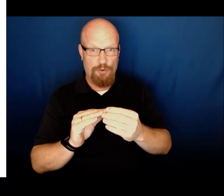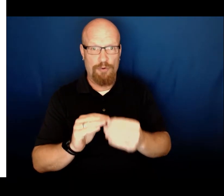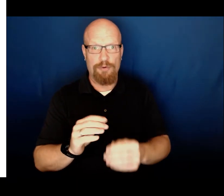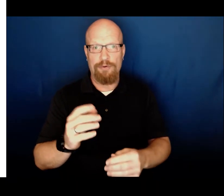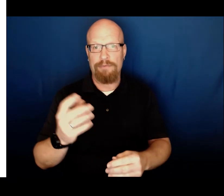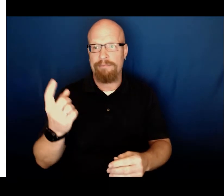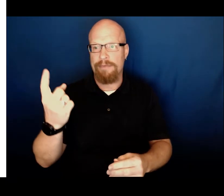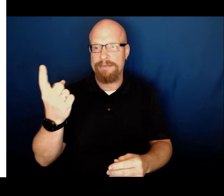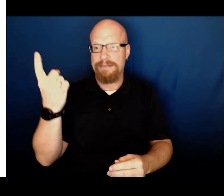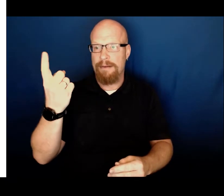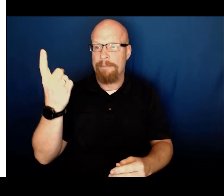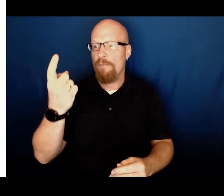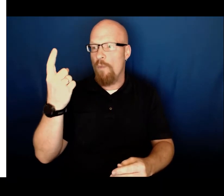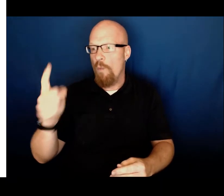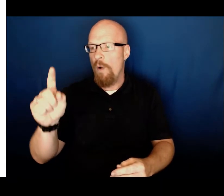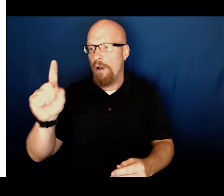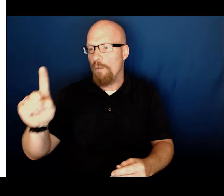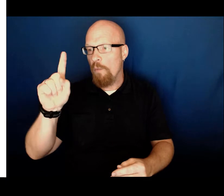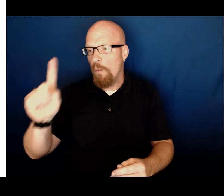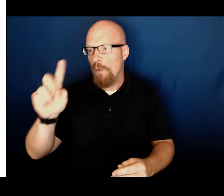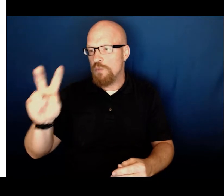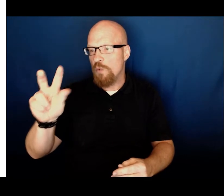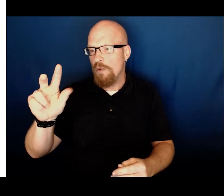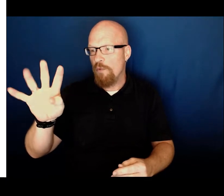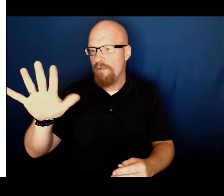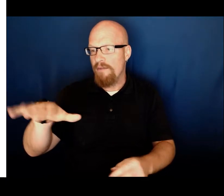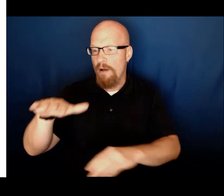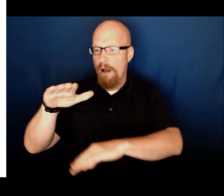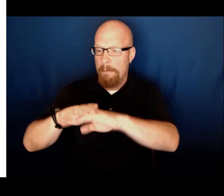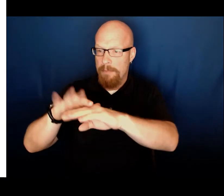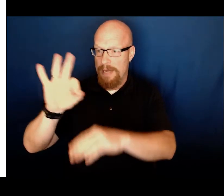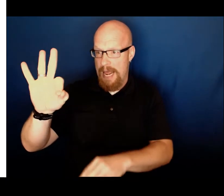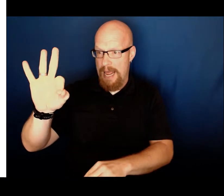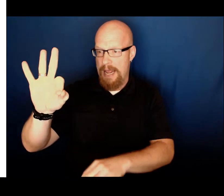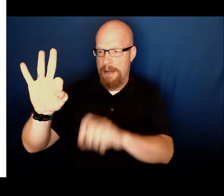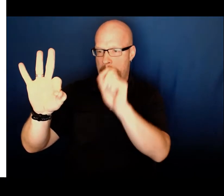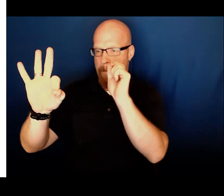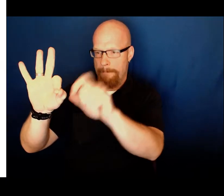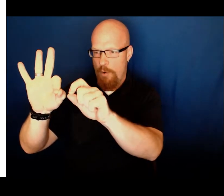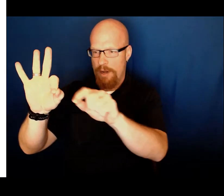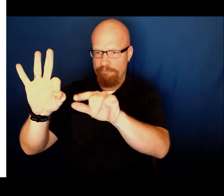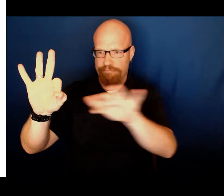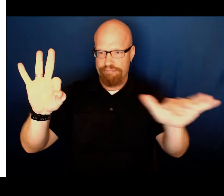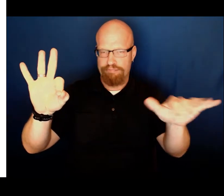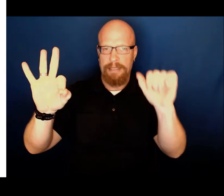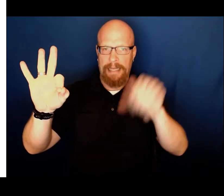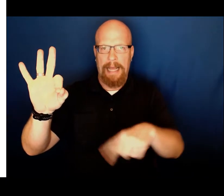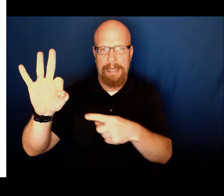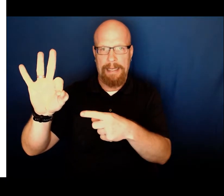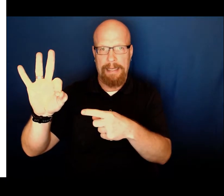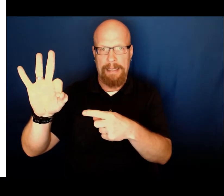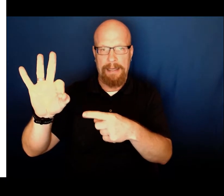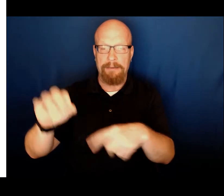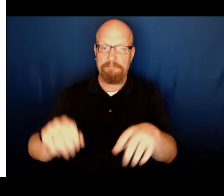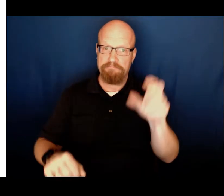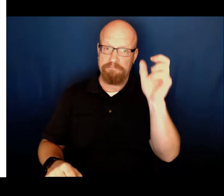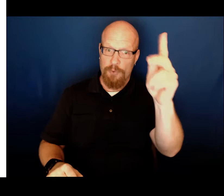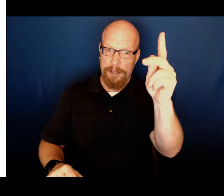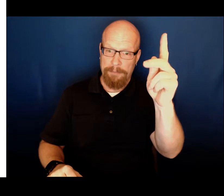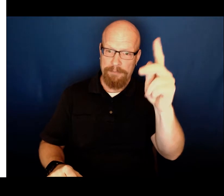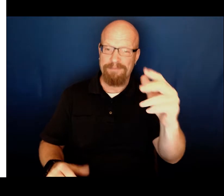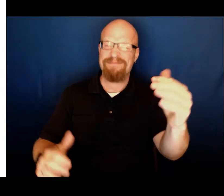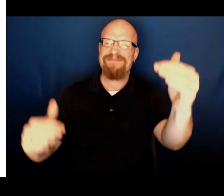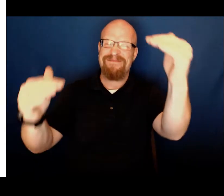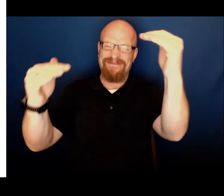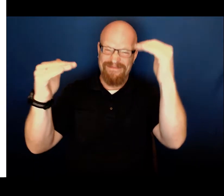the first digit in the number must be 1 between 1 and 9. It can be 1 or it can be up to